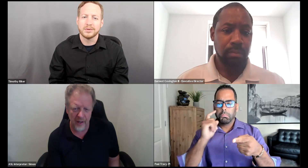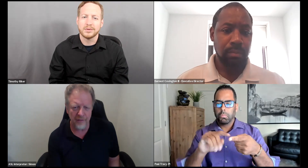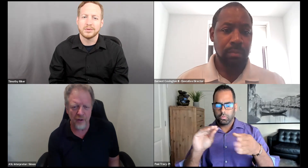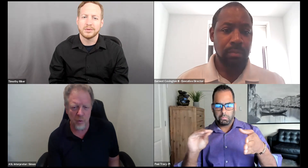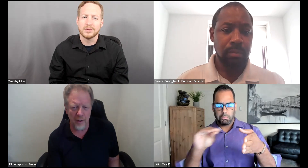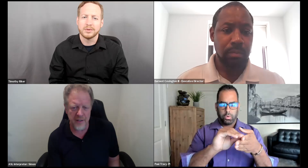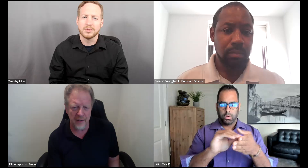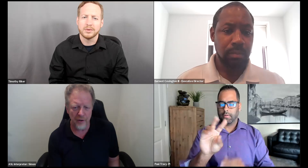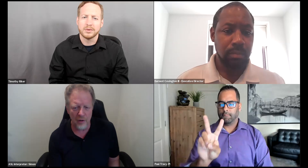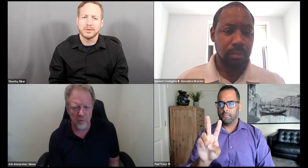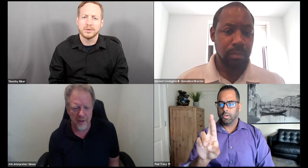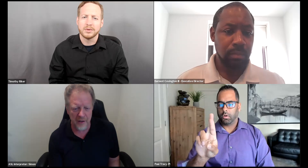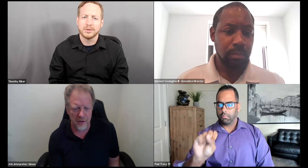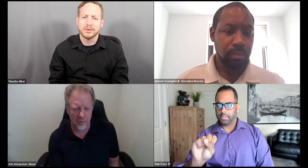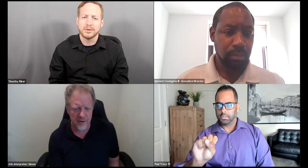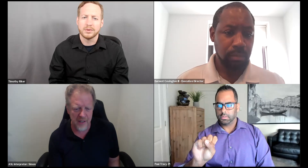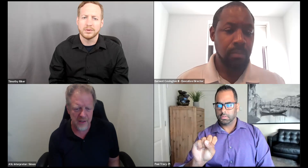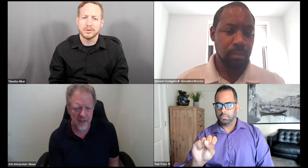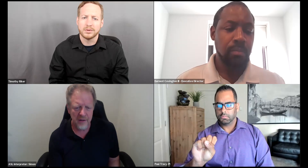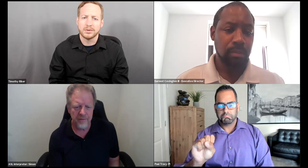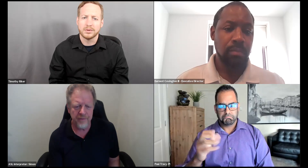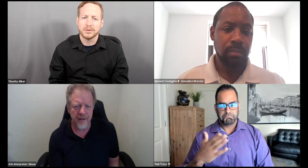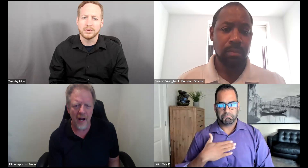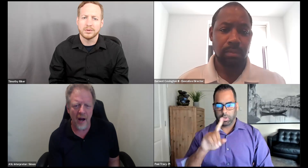phrased. Okay, and the first one is that if you notice with the insert where it says